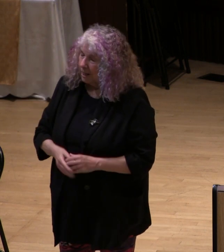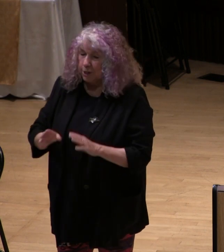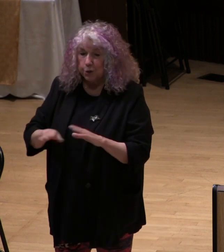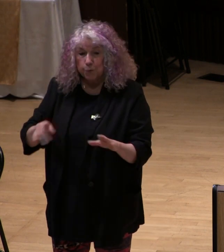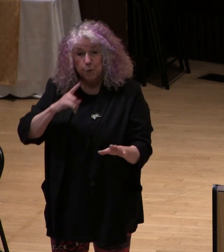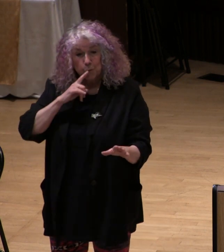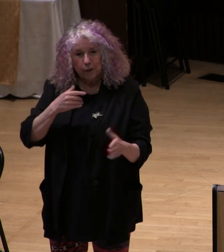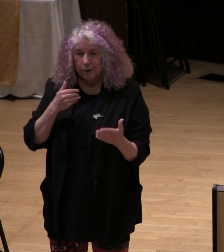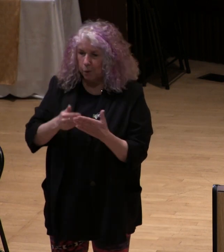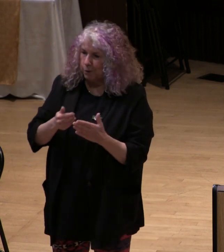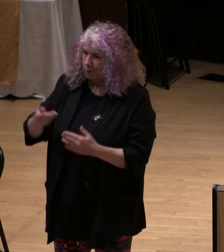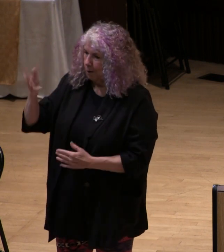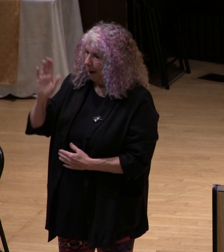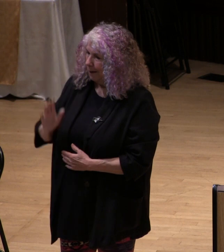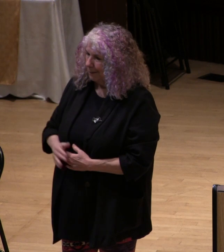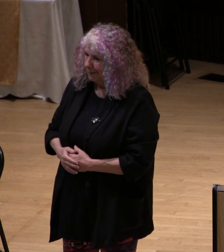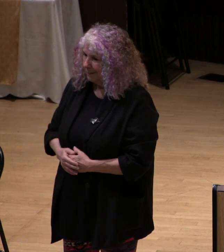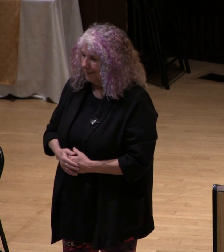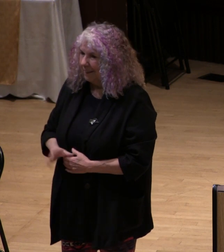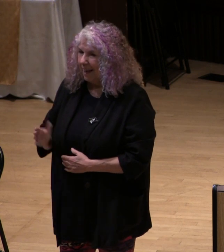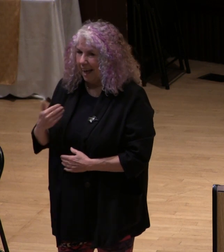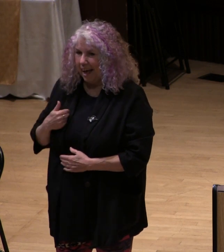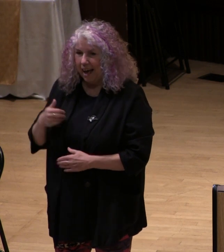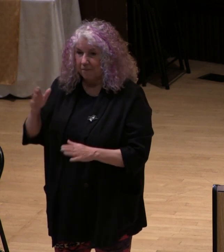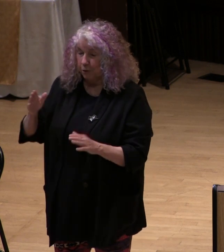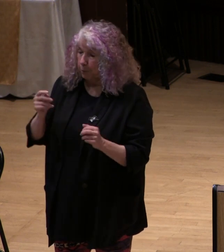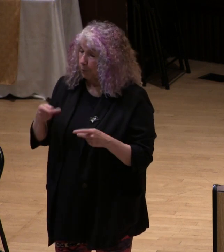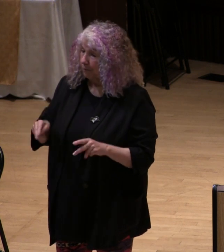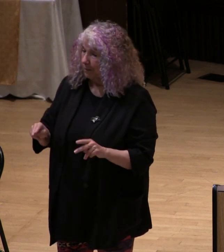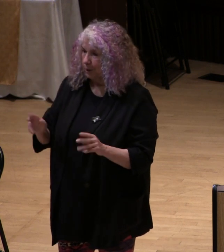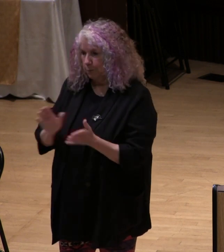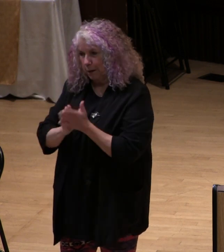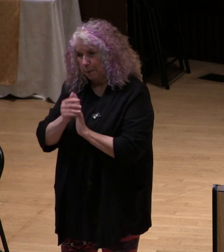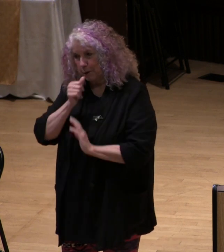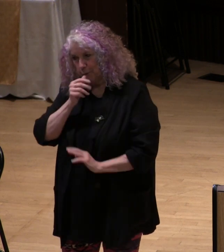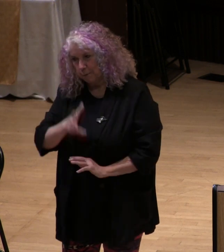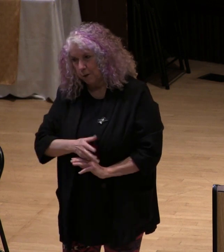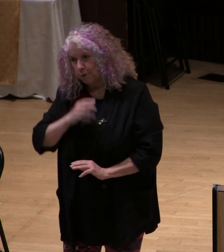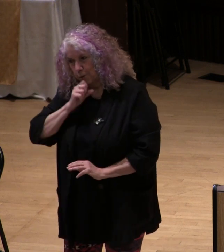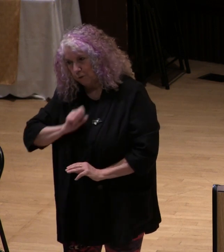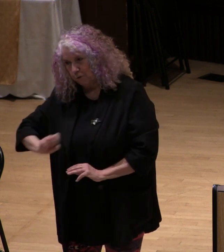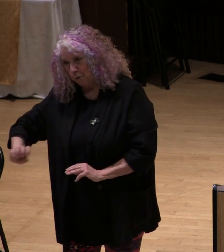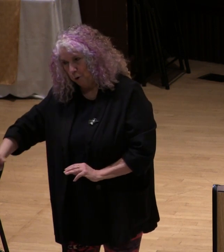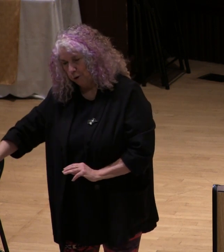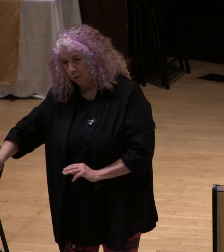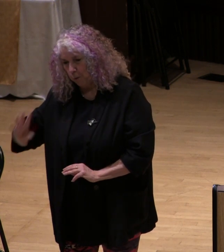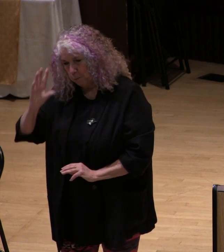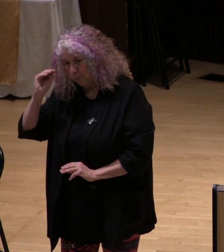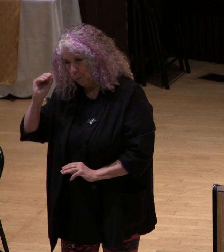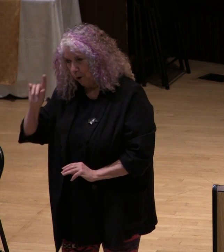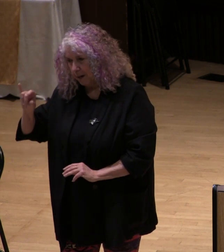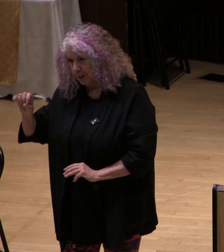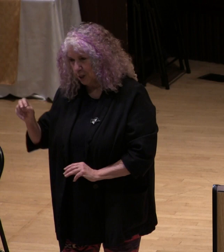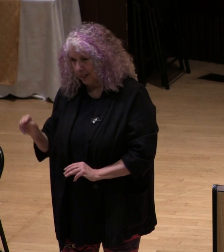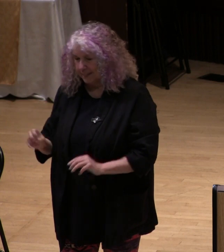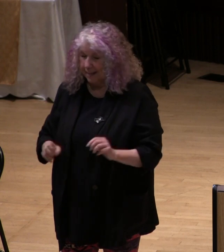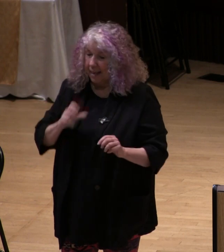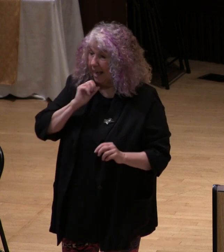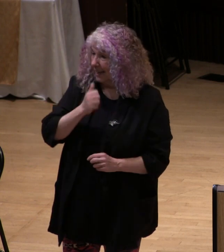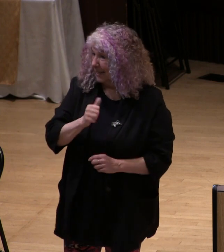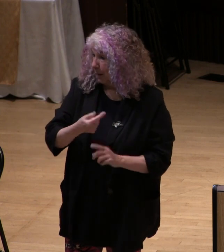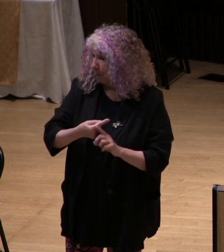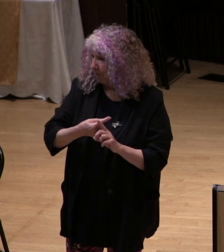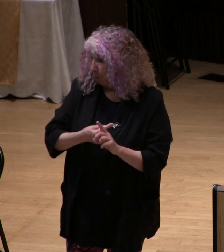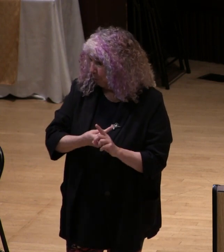Children are very close to God. I have the great privilege of being a grandmother to a 4-year-old grandson, Jace, and a